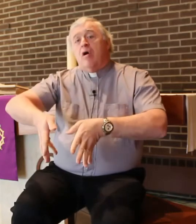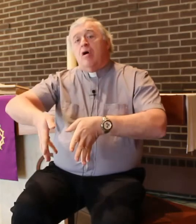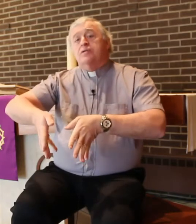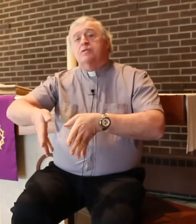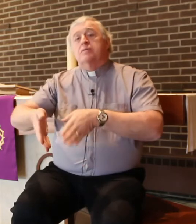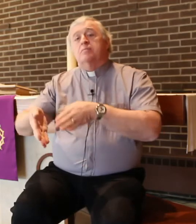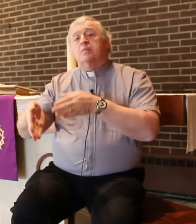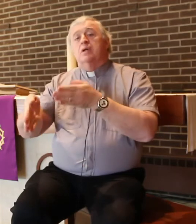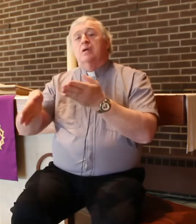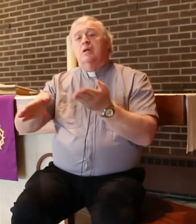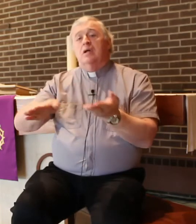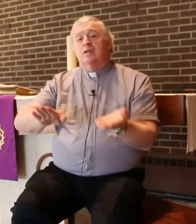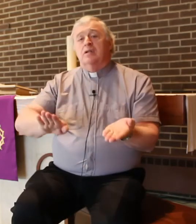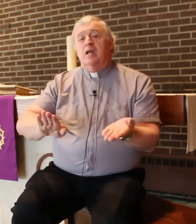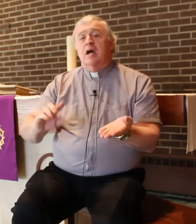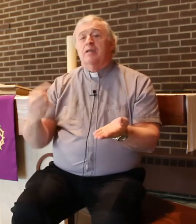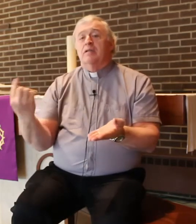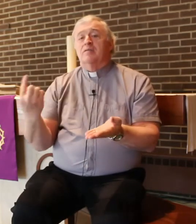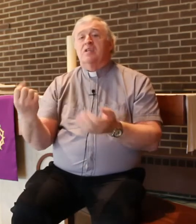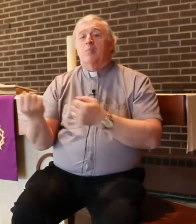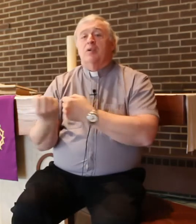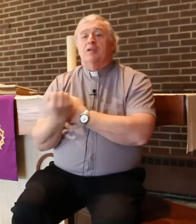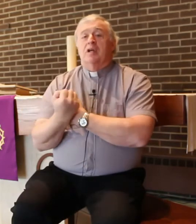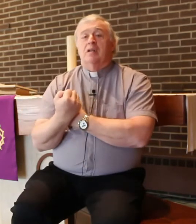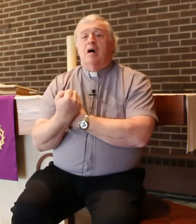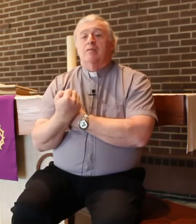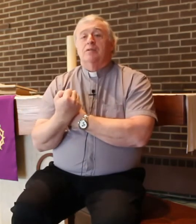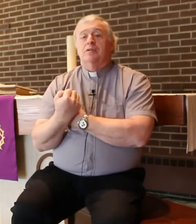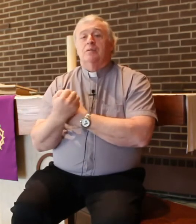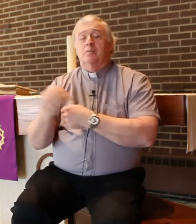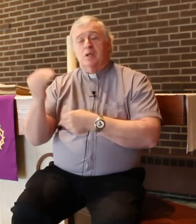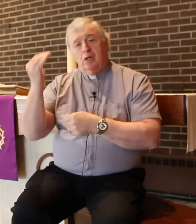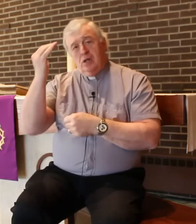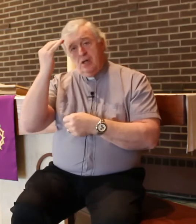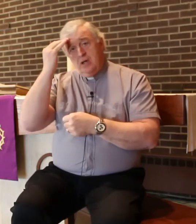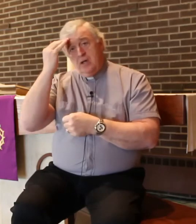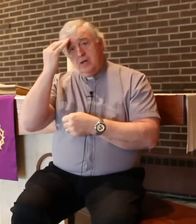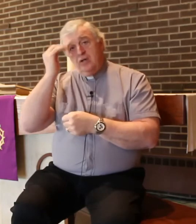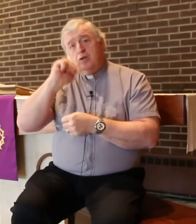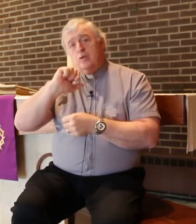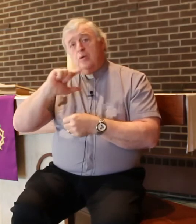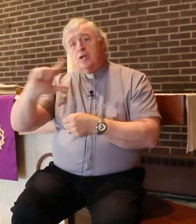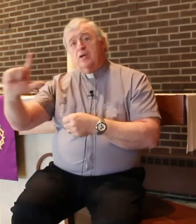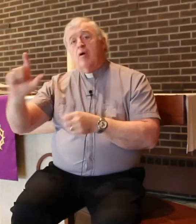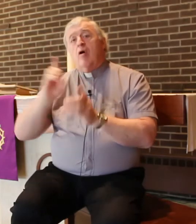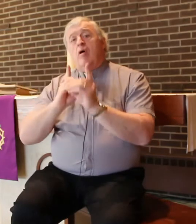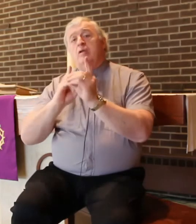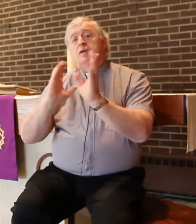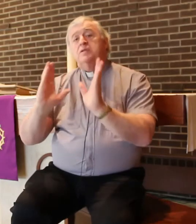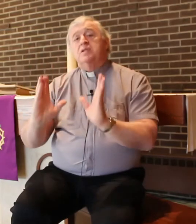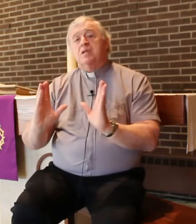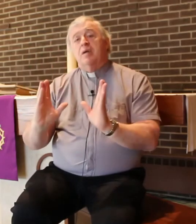loss and the death of someone that they loved, knew that all of his